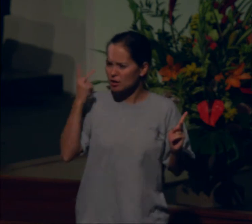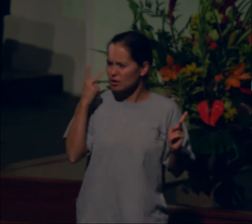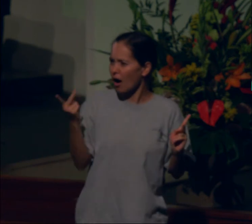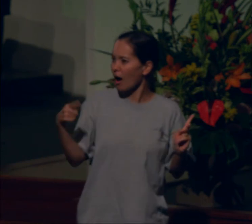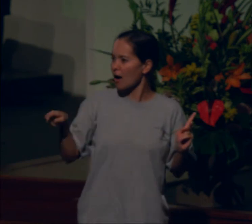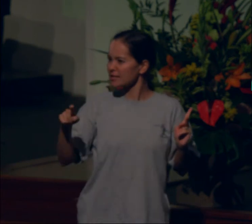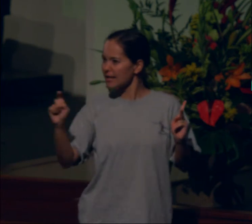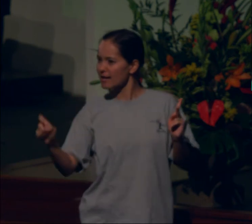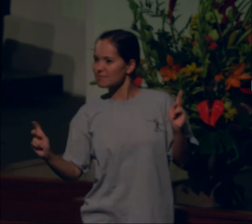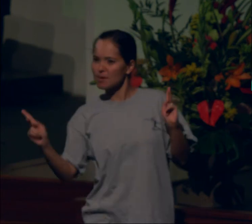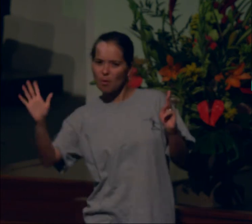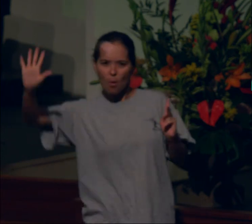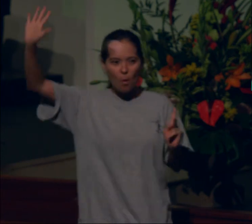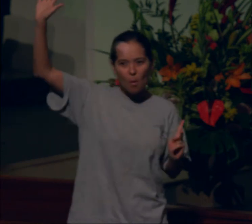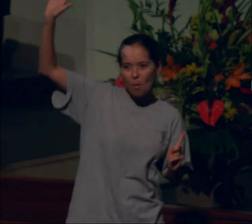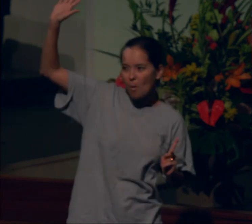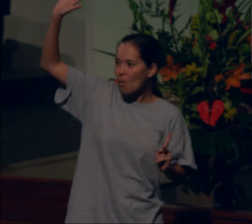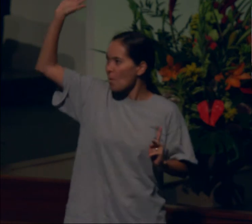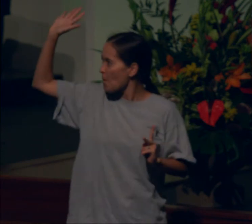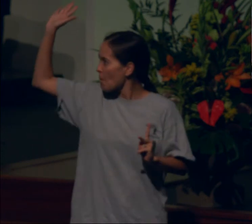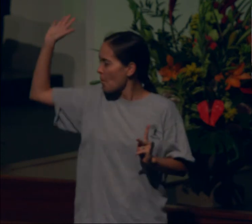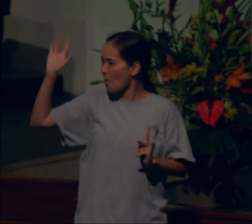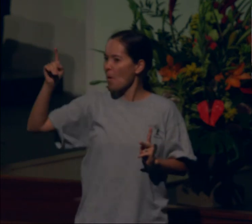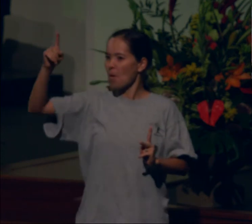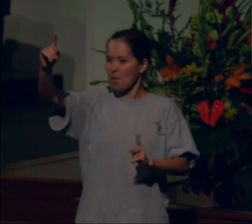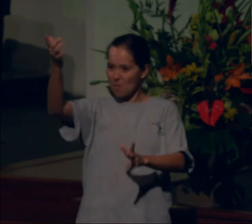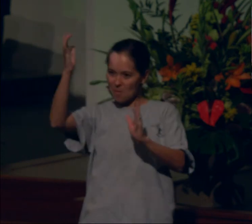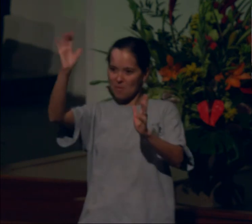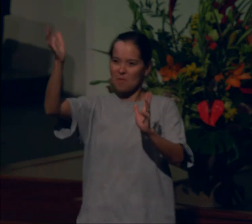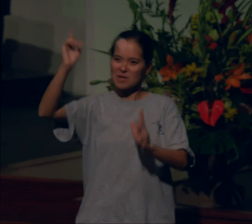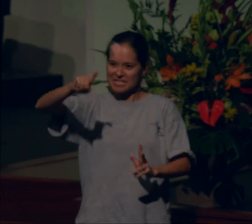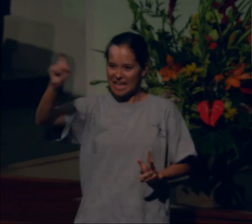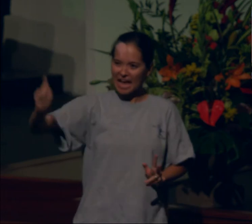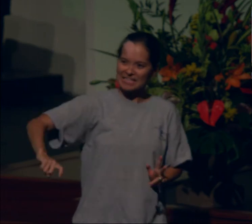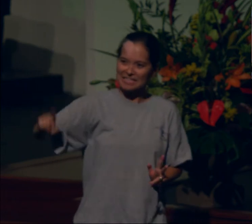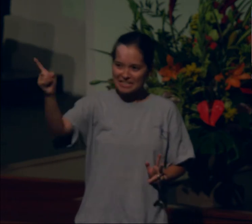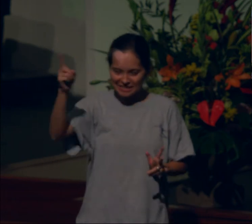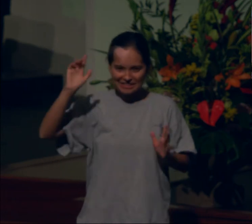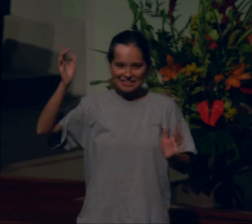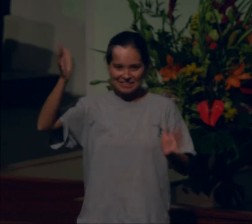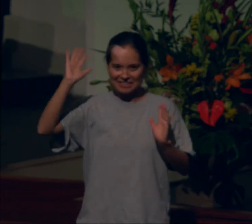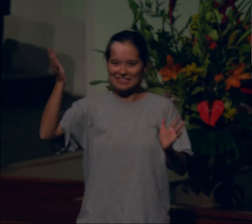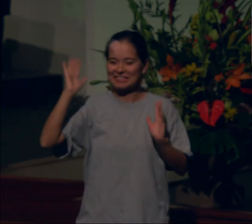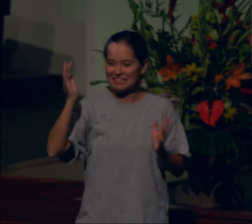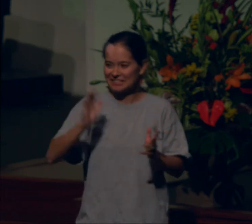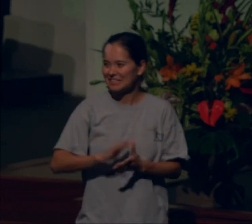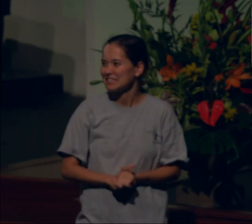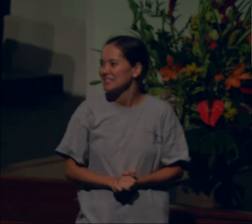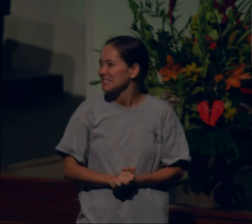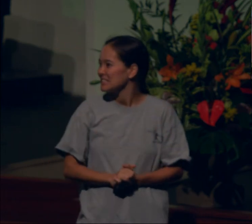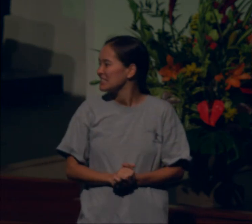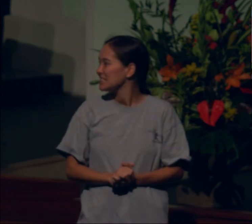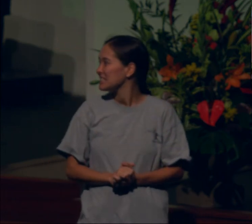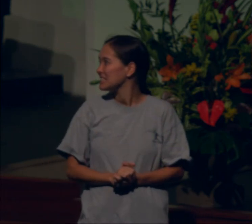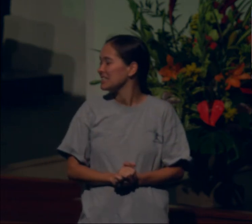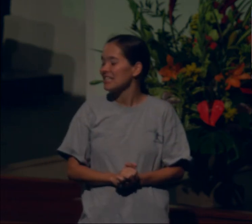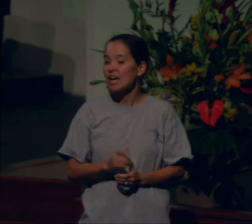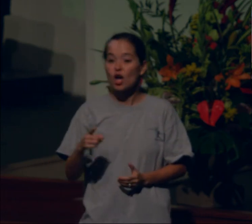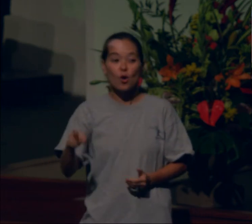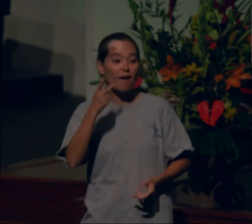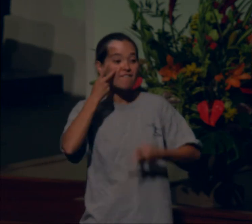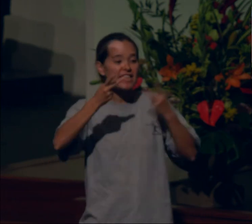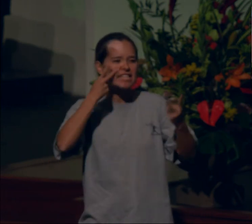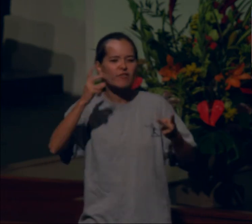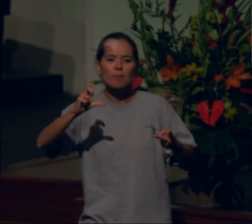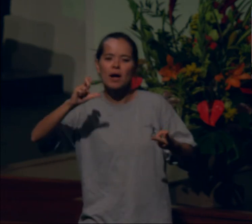Texas folk earlier. There you are. Is that you? Yeah, give it up for Texas back here. And how many of you are visiting from out